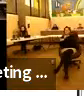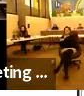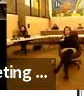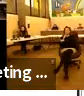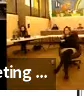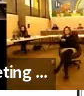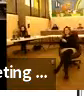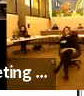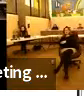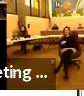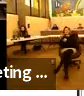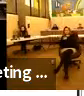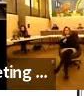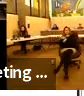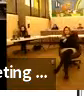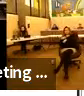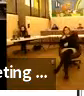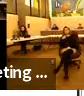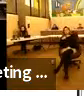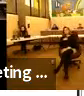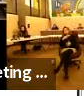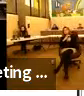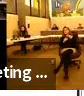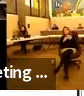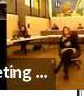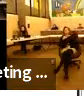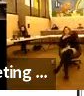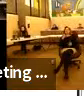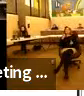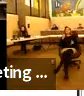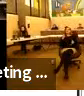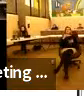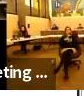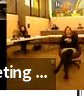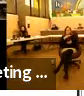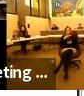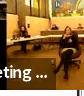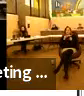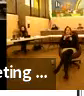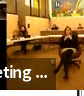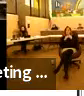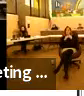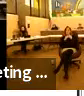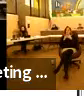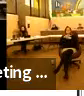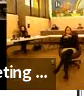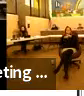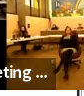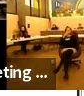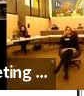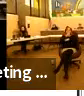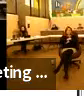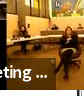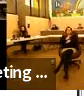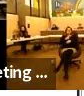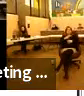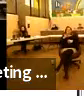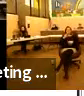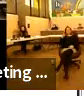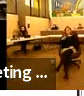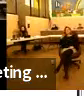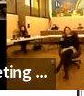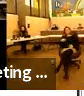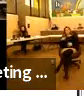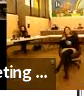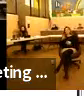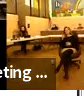That is the boundary that we're comfortable setting. Again, the number of projected trips is based on historical data collected for facilities